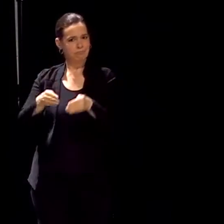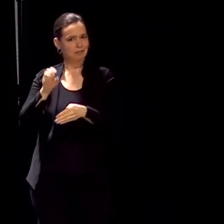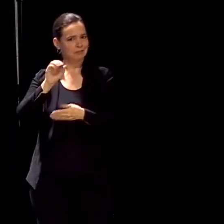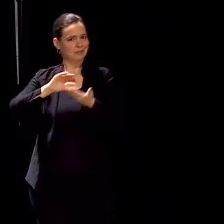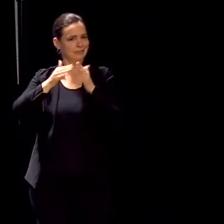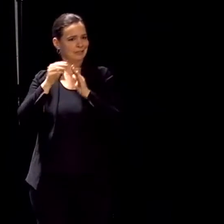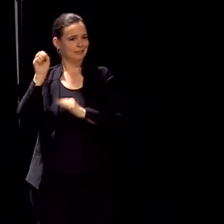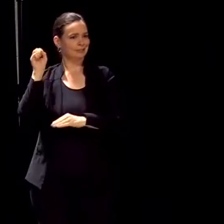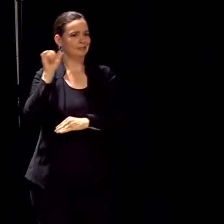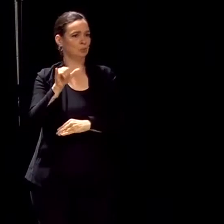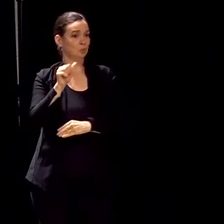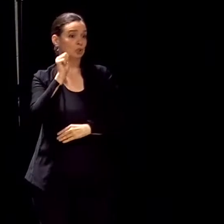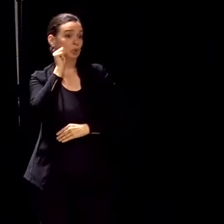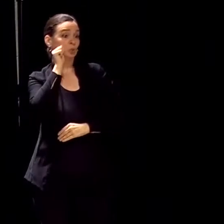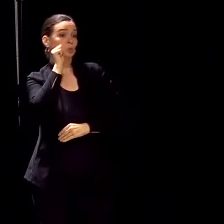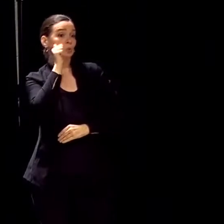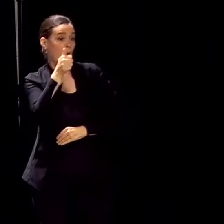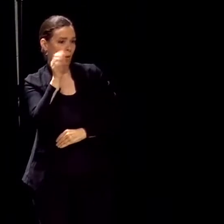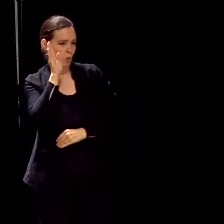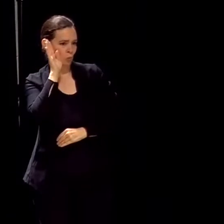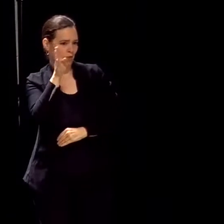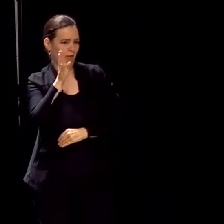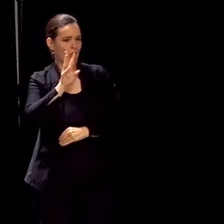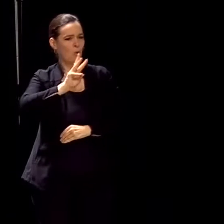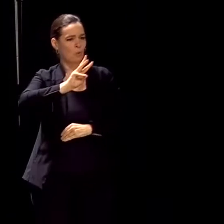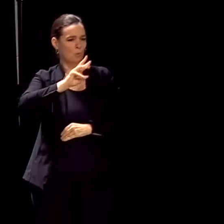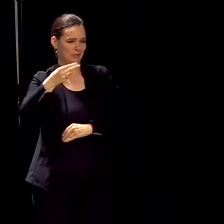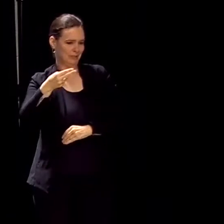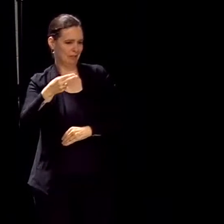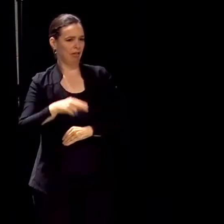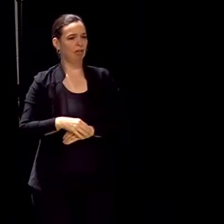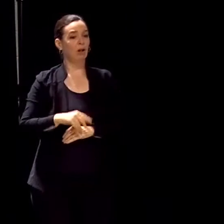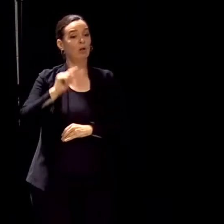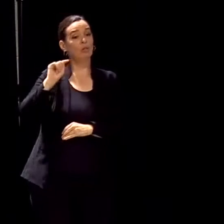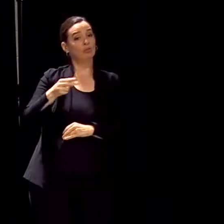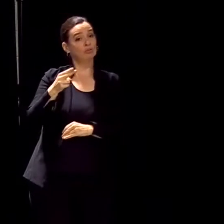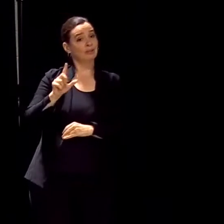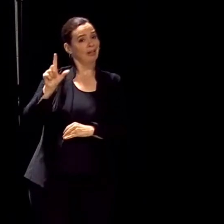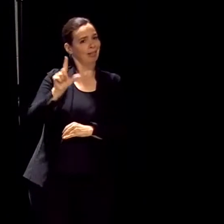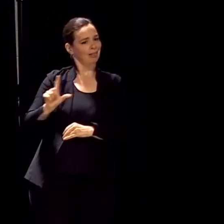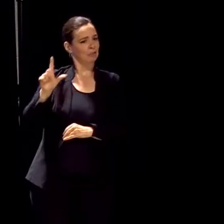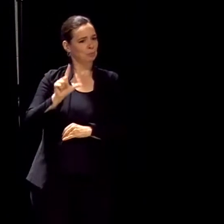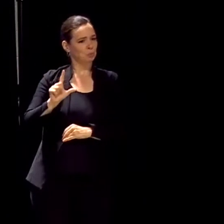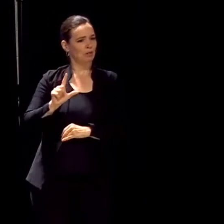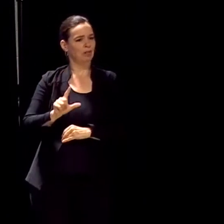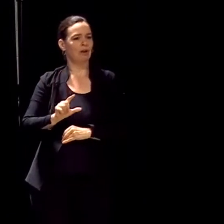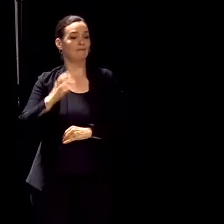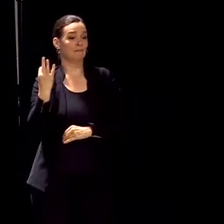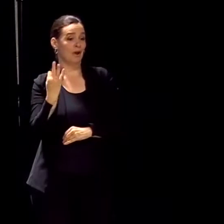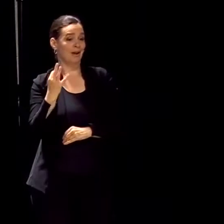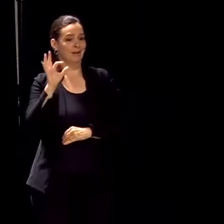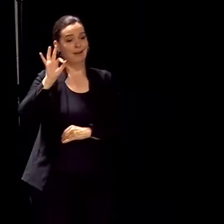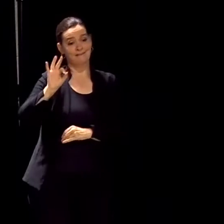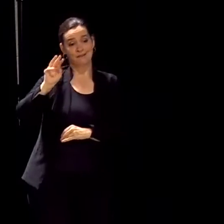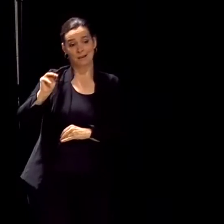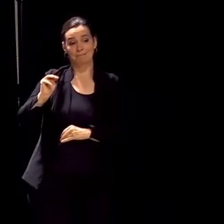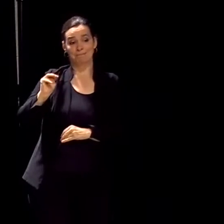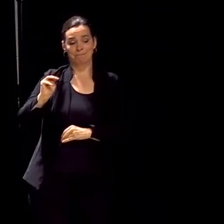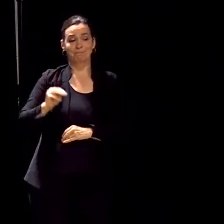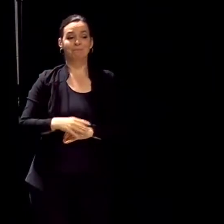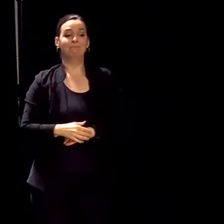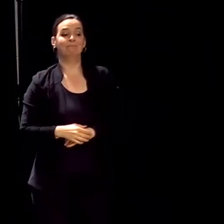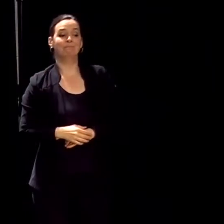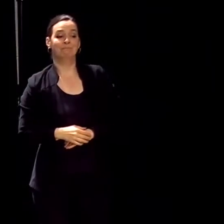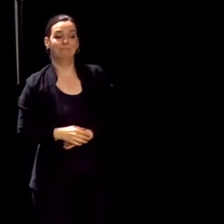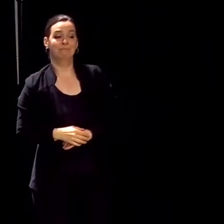Hill, Thursday Liverpool, and Friday Fayetteville Manlius. This is voluntary testing. Again, so far